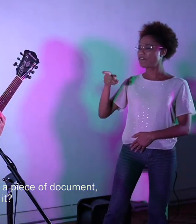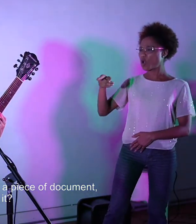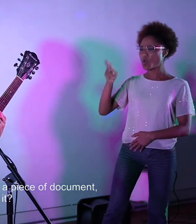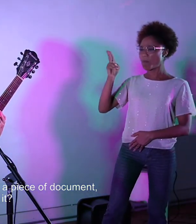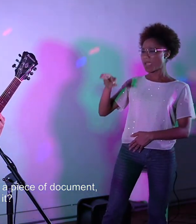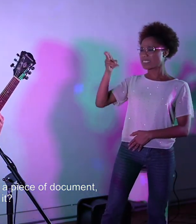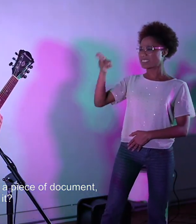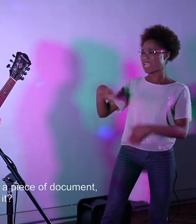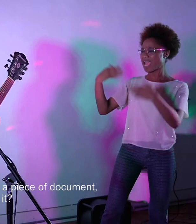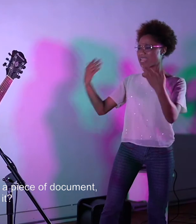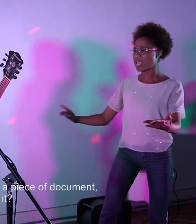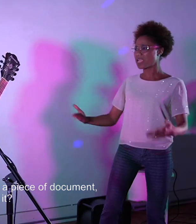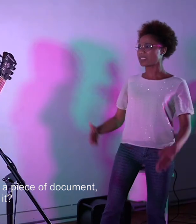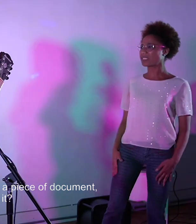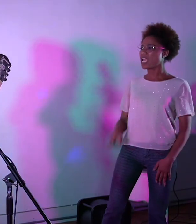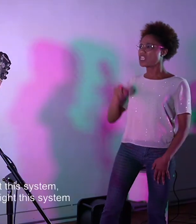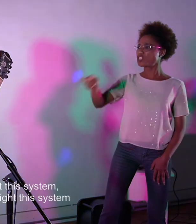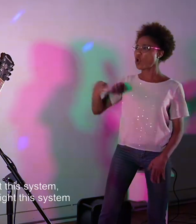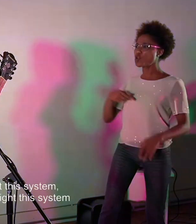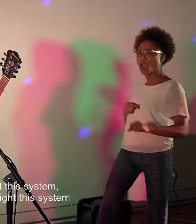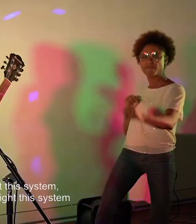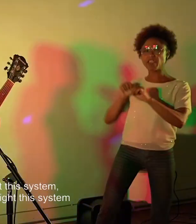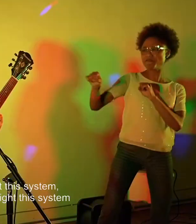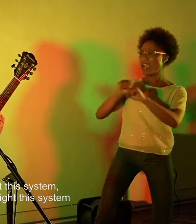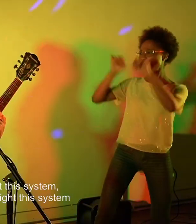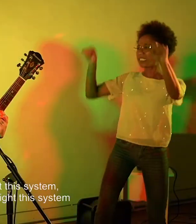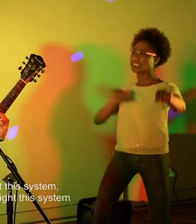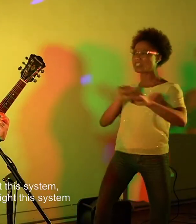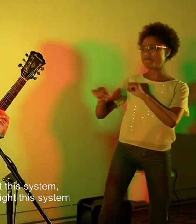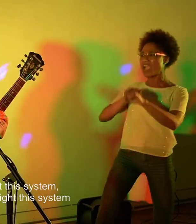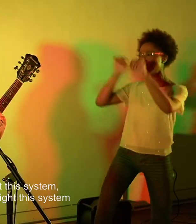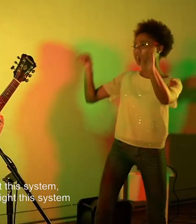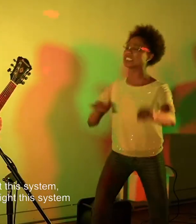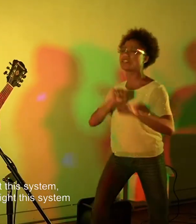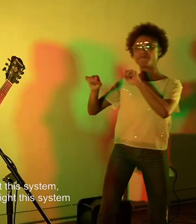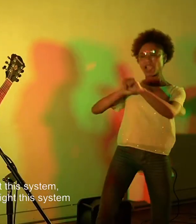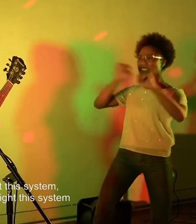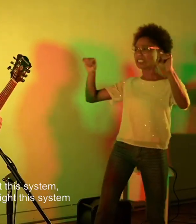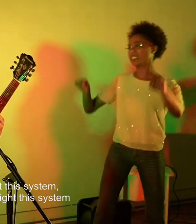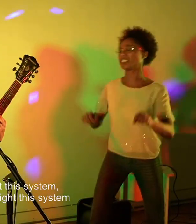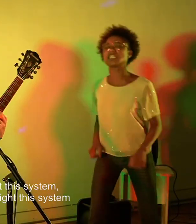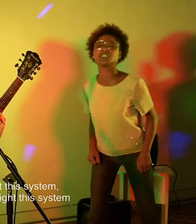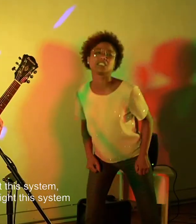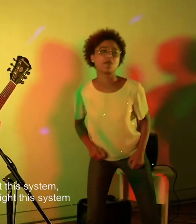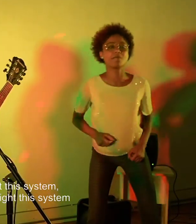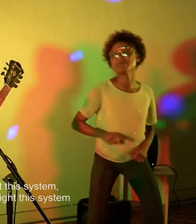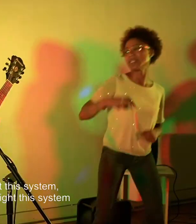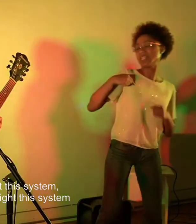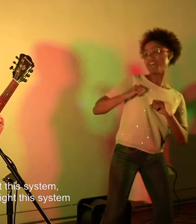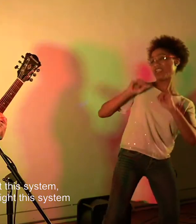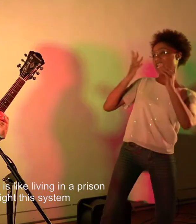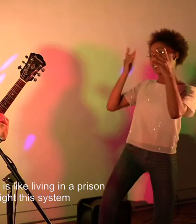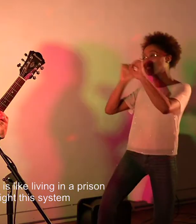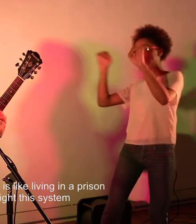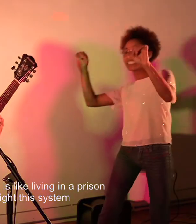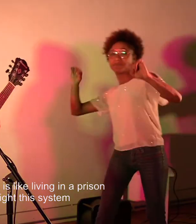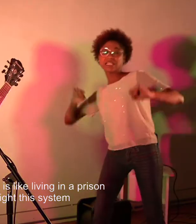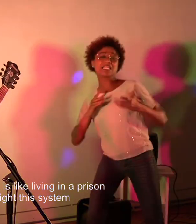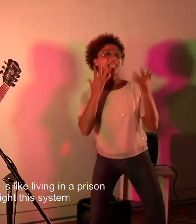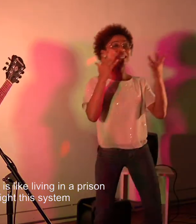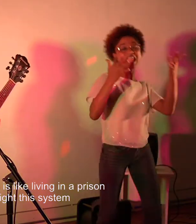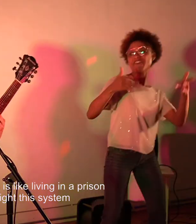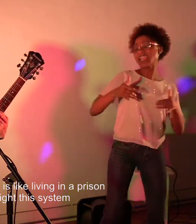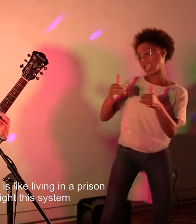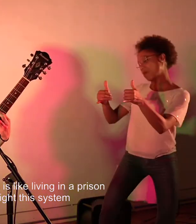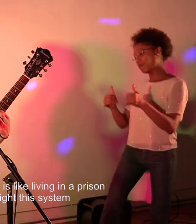a piece of document? Is that it? So we gotta fight the system, fight the system, fight the system. Cause living in the